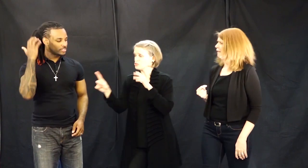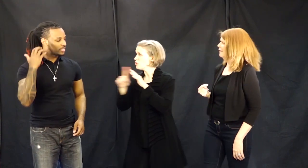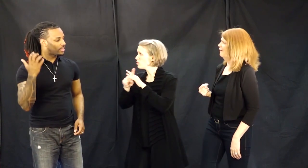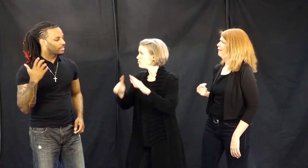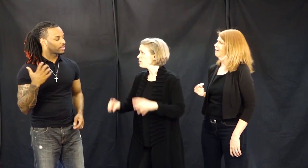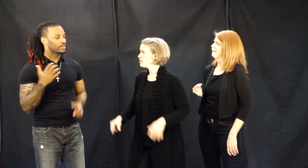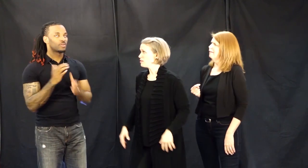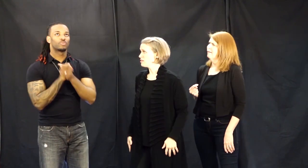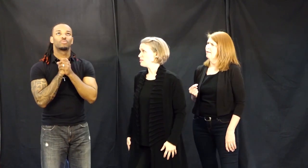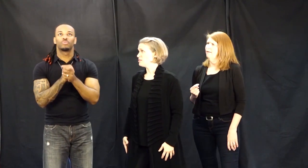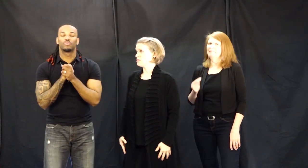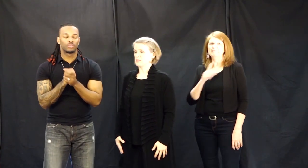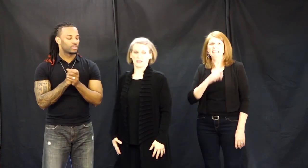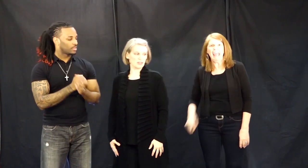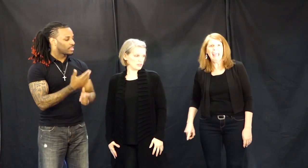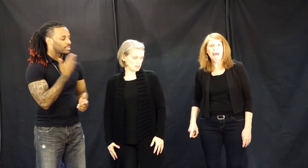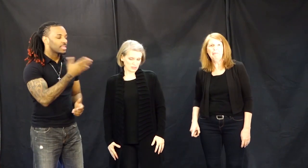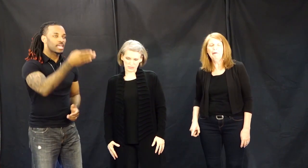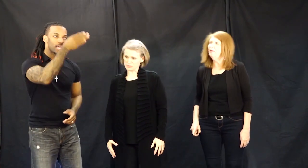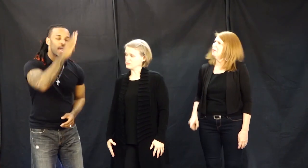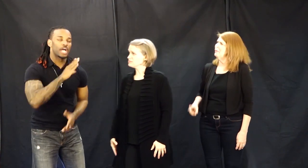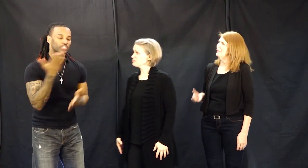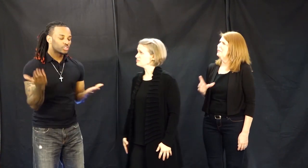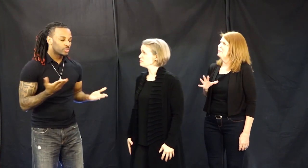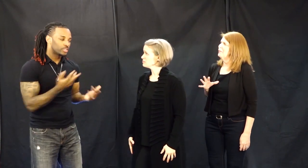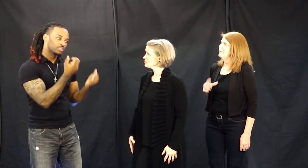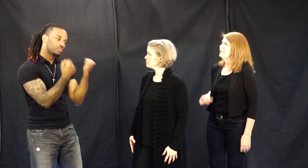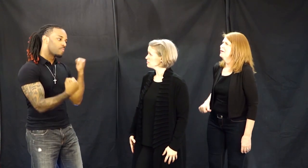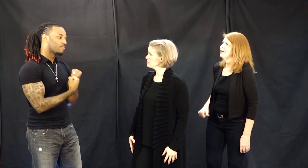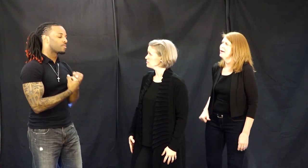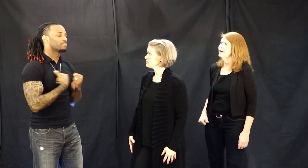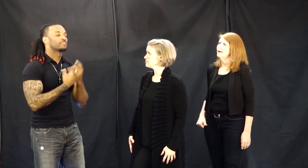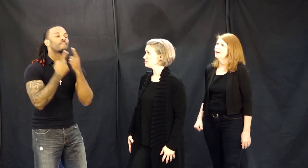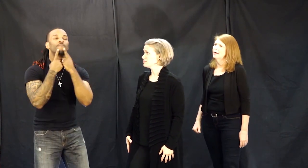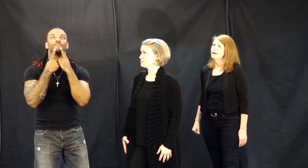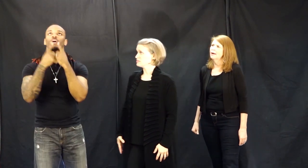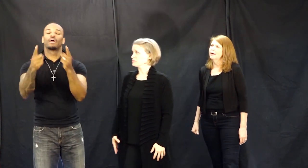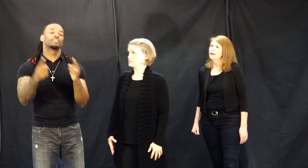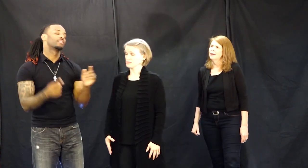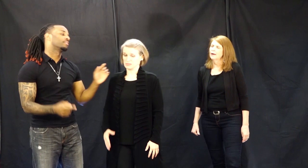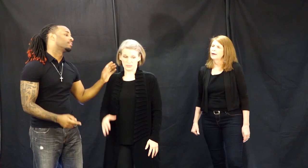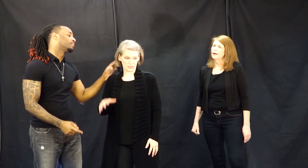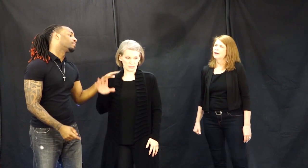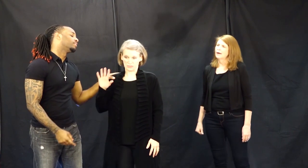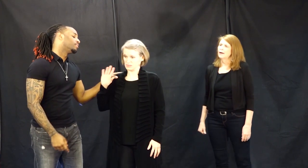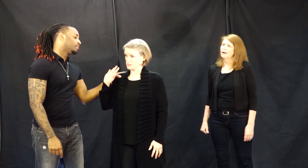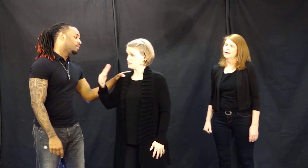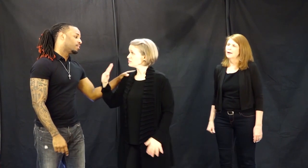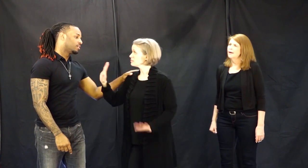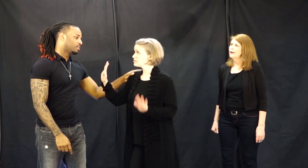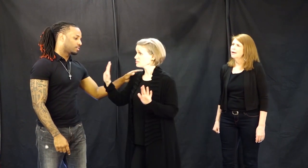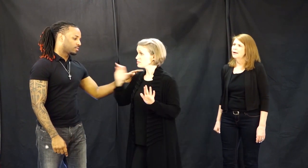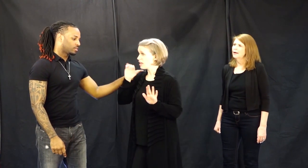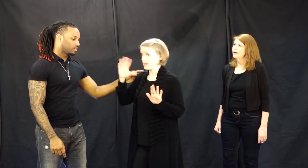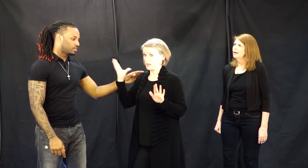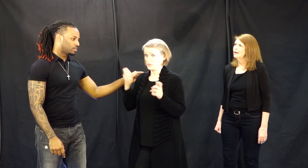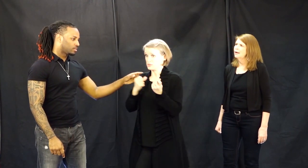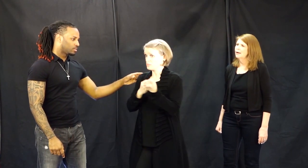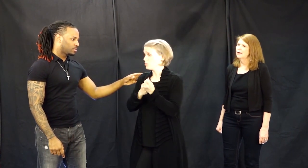London. Damn. Angelica, thank God someone who understands what I'm struggling here to do. I'm not here for